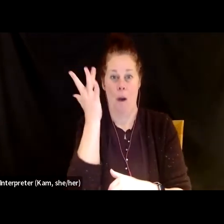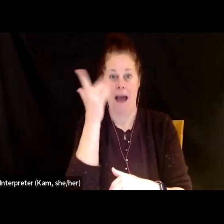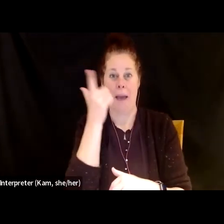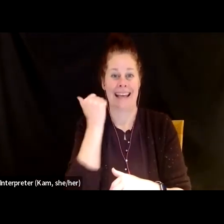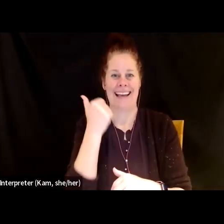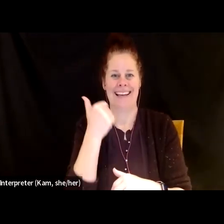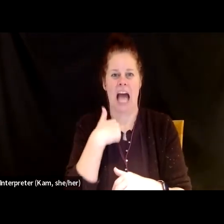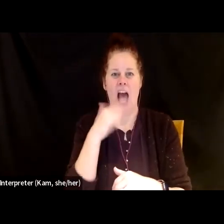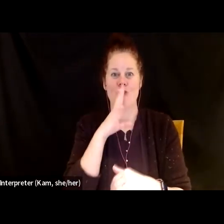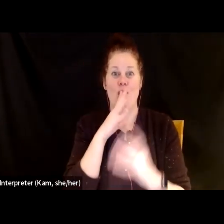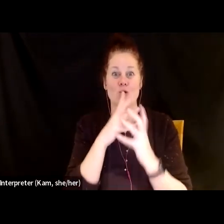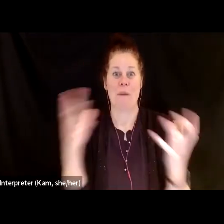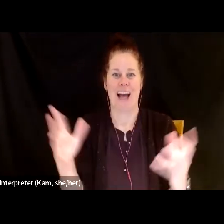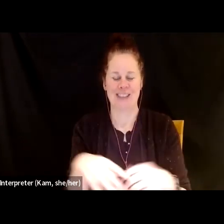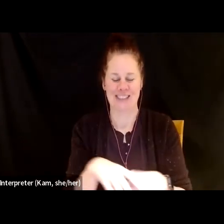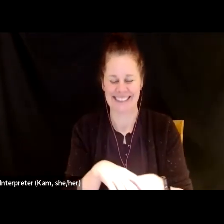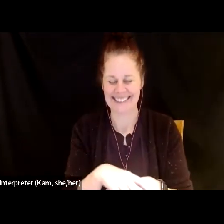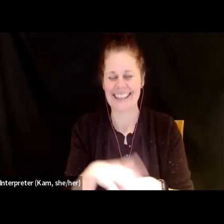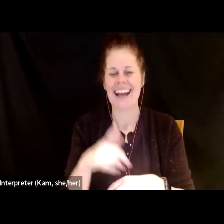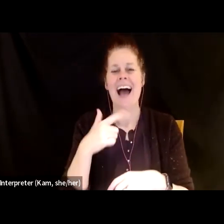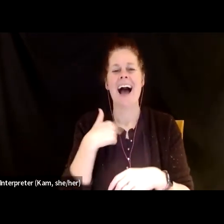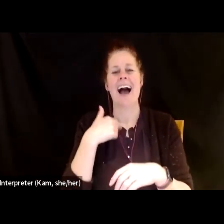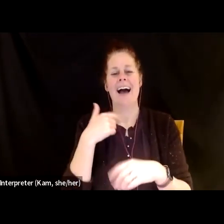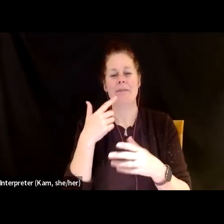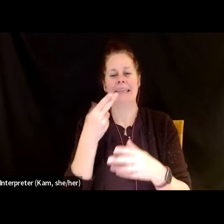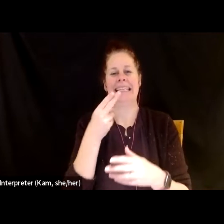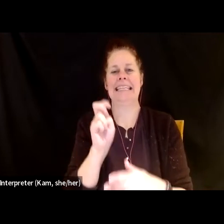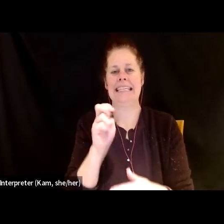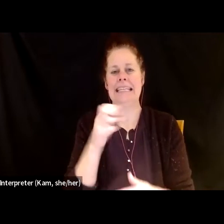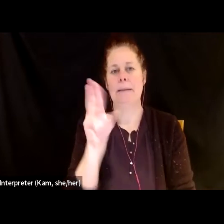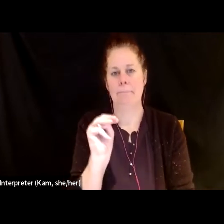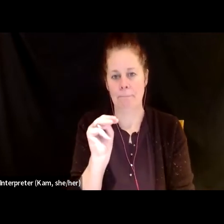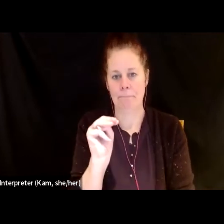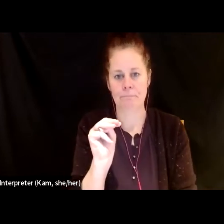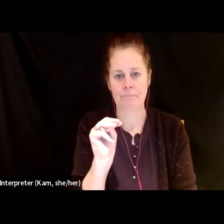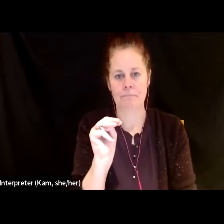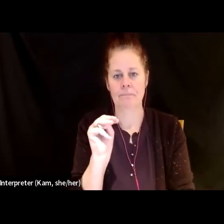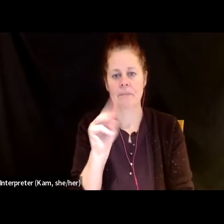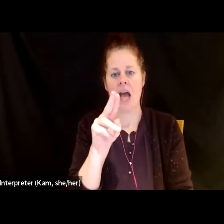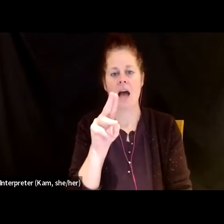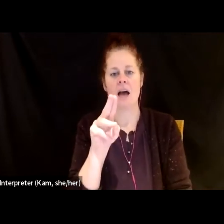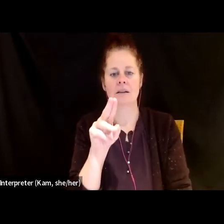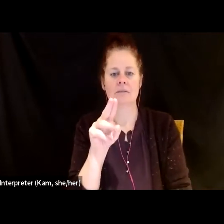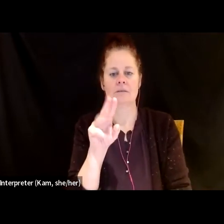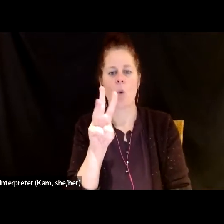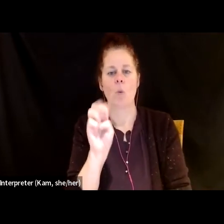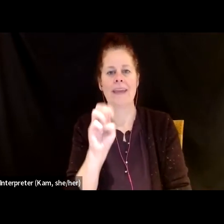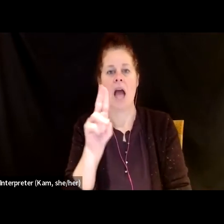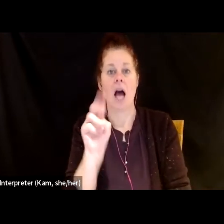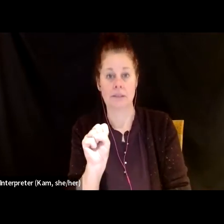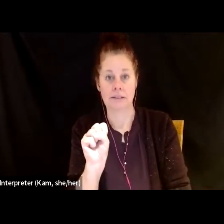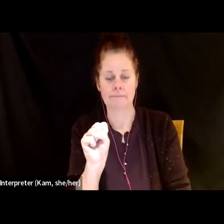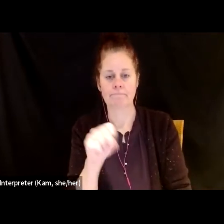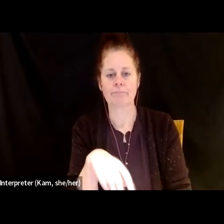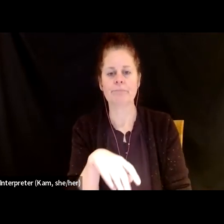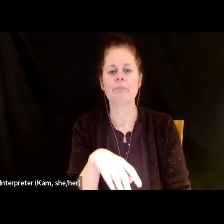pronouns, acting vice president of student services, as well as the dean of student success. So before I go into this slide, I want to share a quote